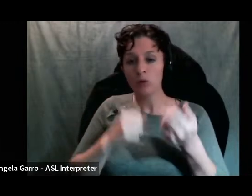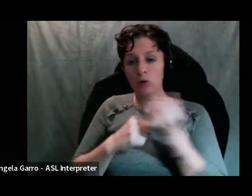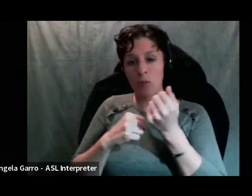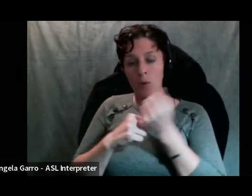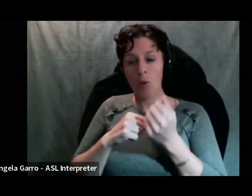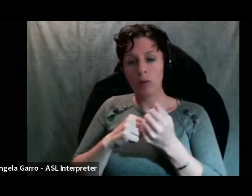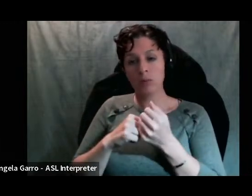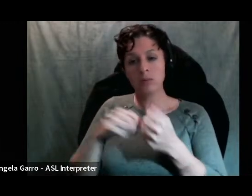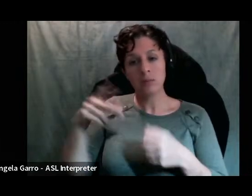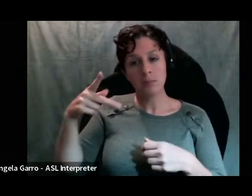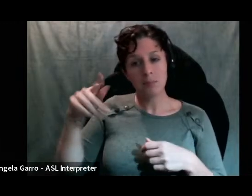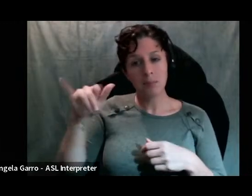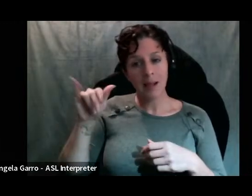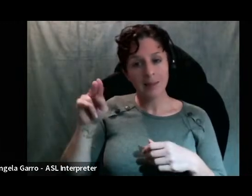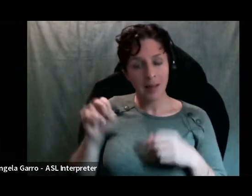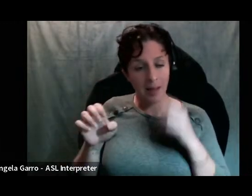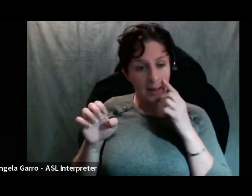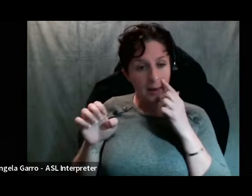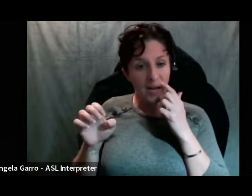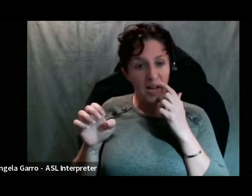Palestine.